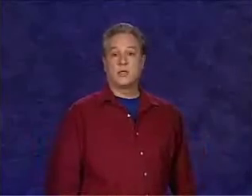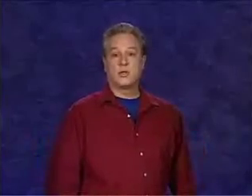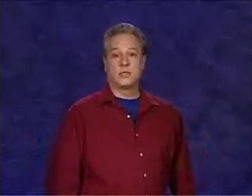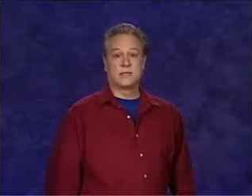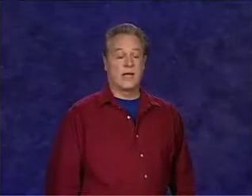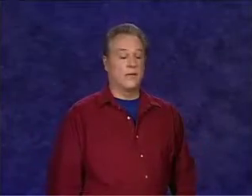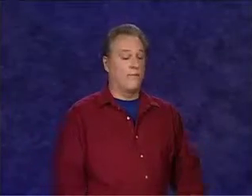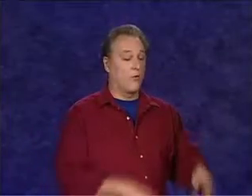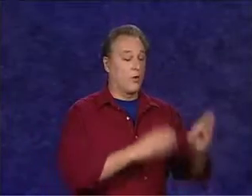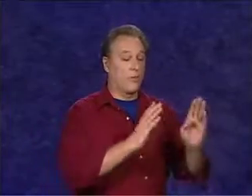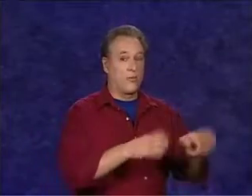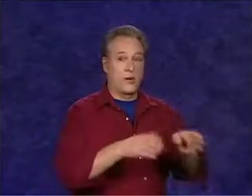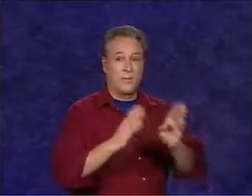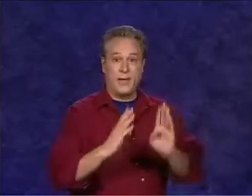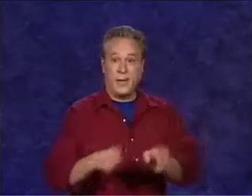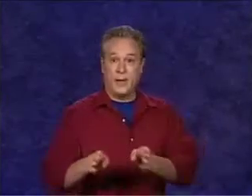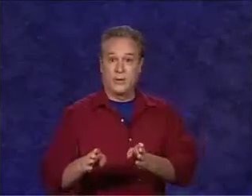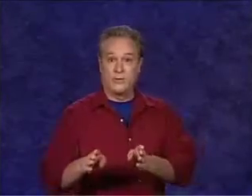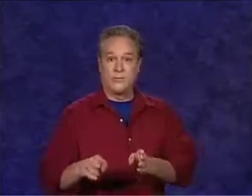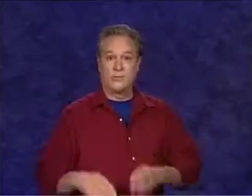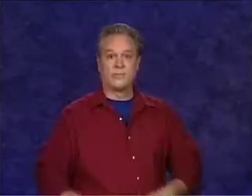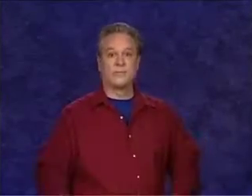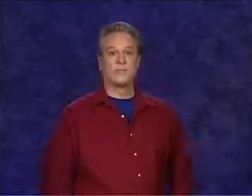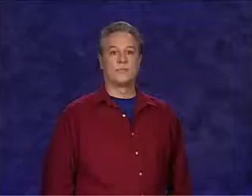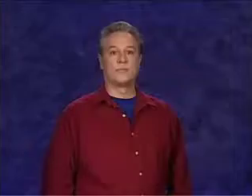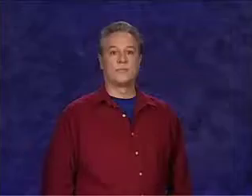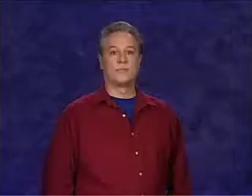the sign for prepare.